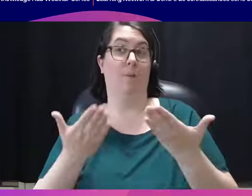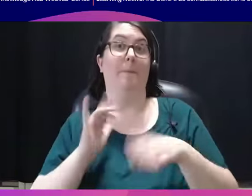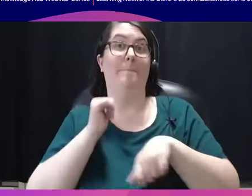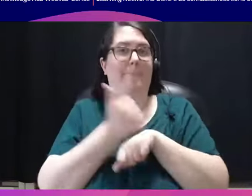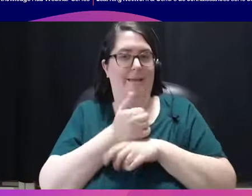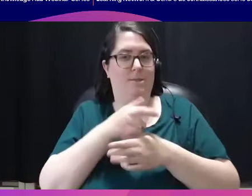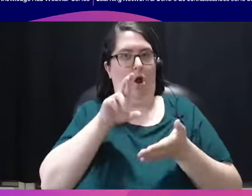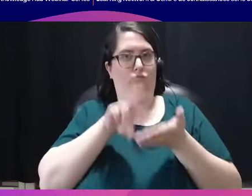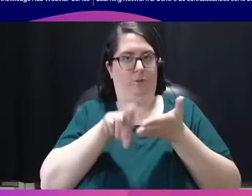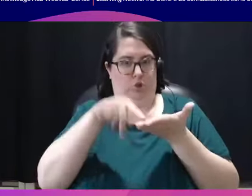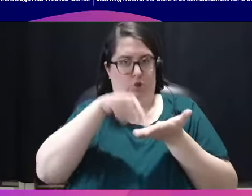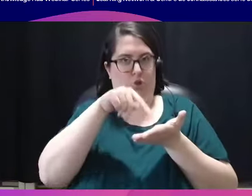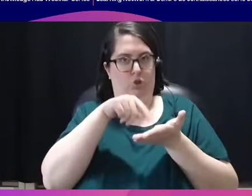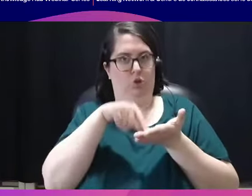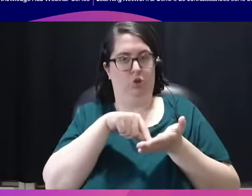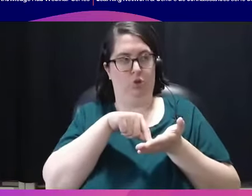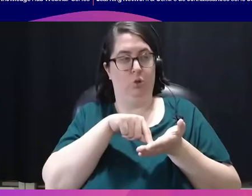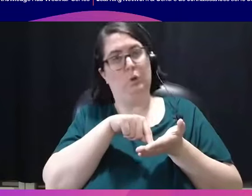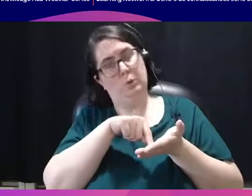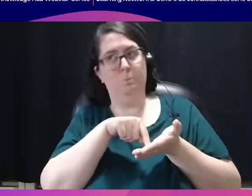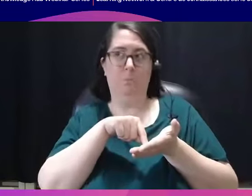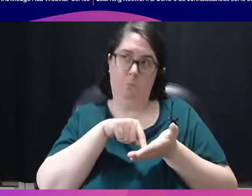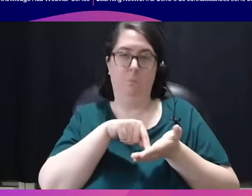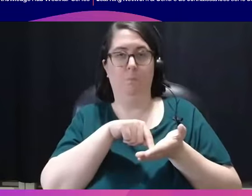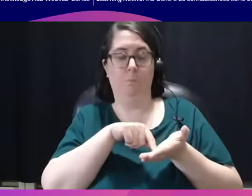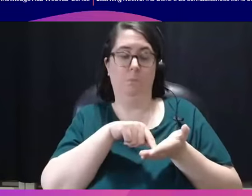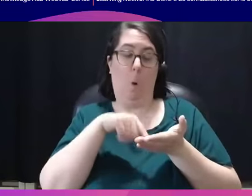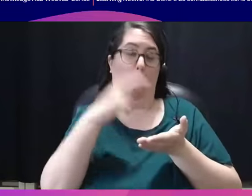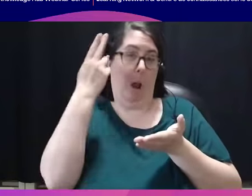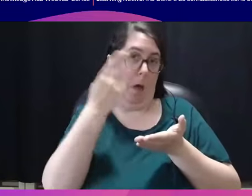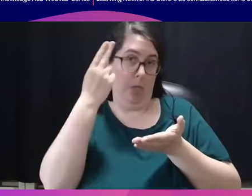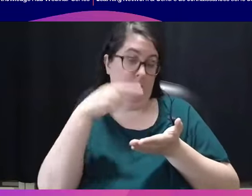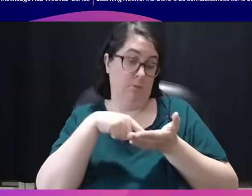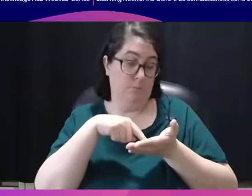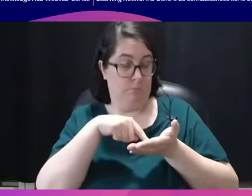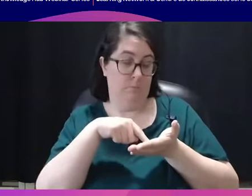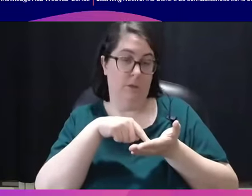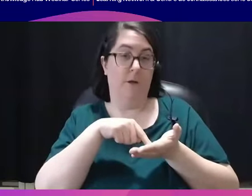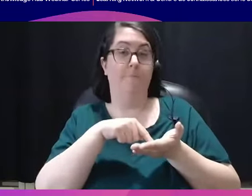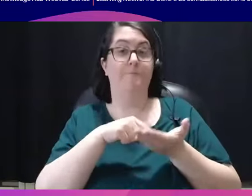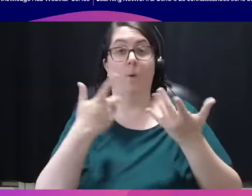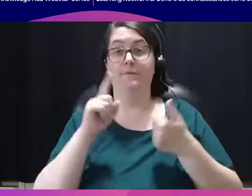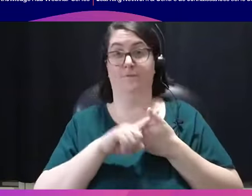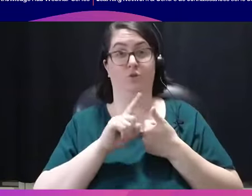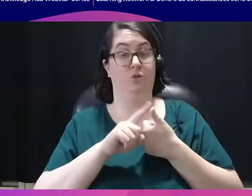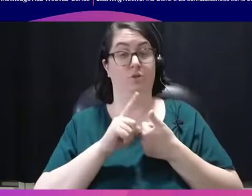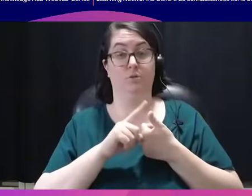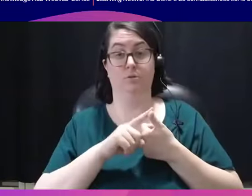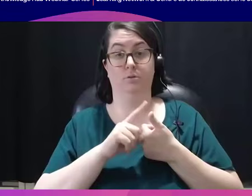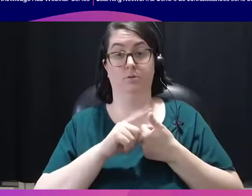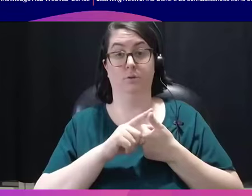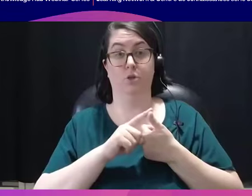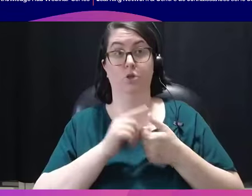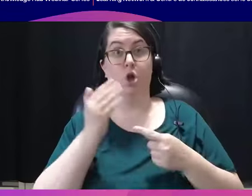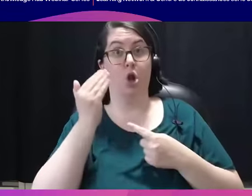the literature says, or at least what the literature hypothesizes, it would be first and foremost to know